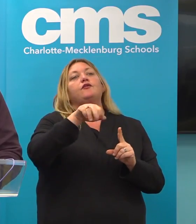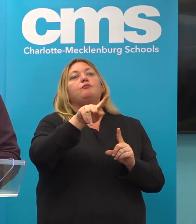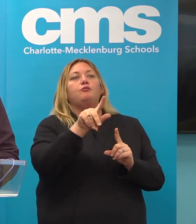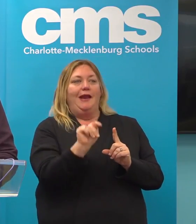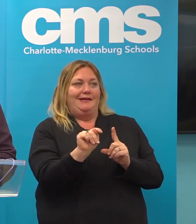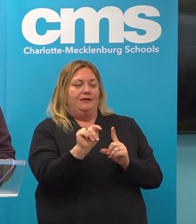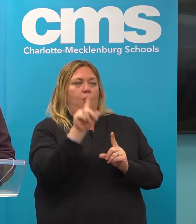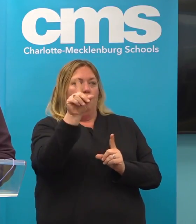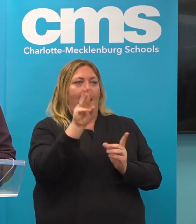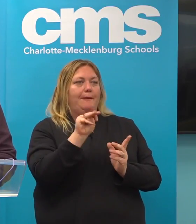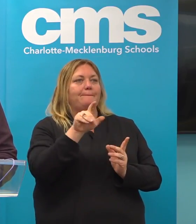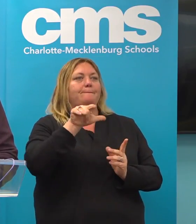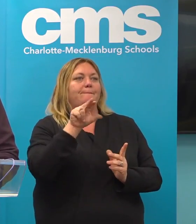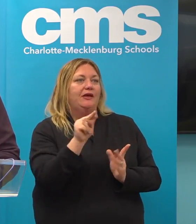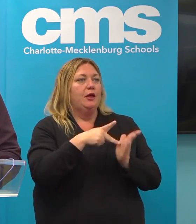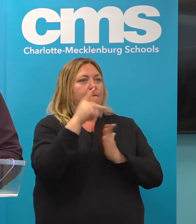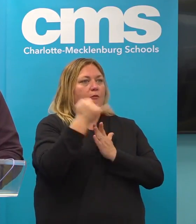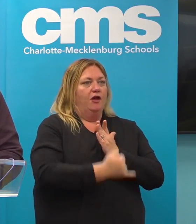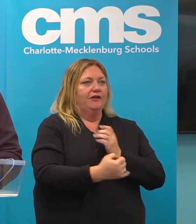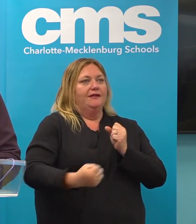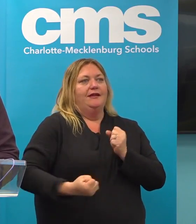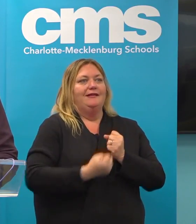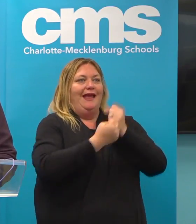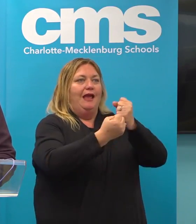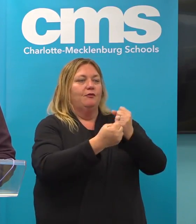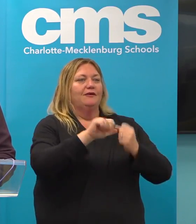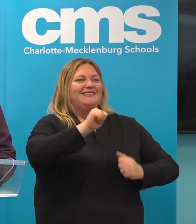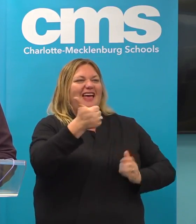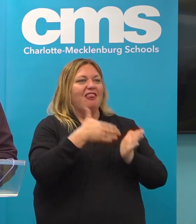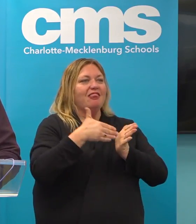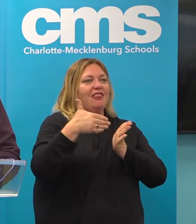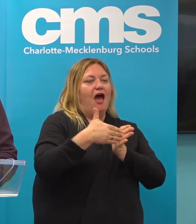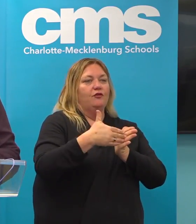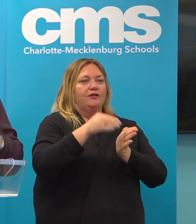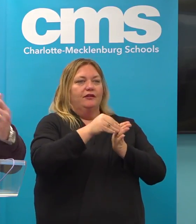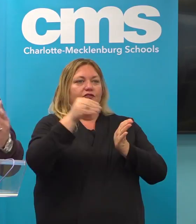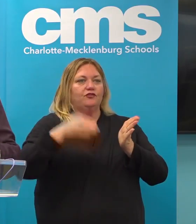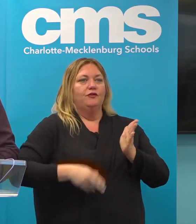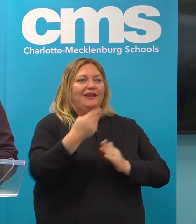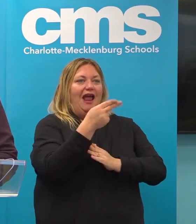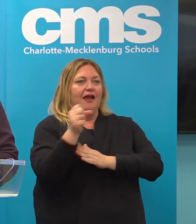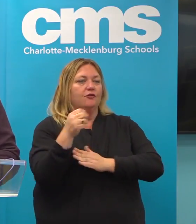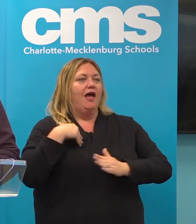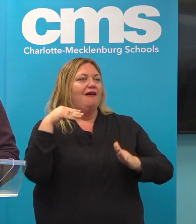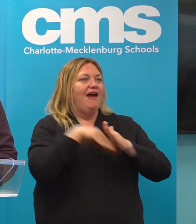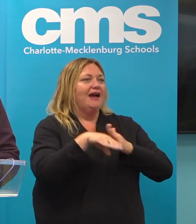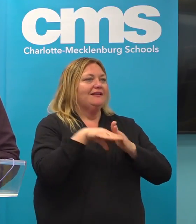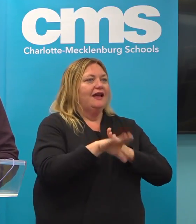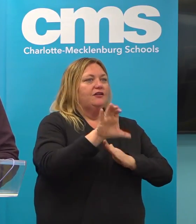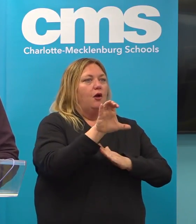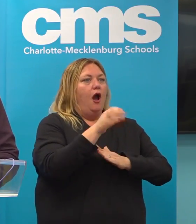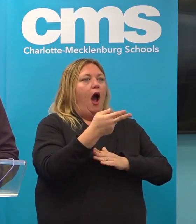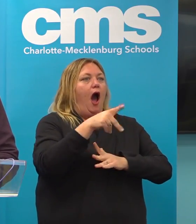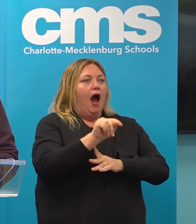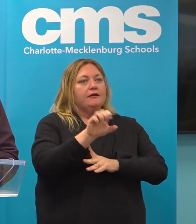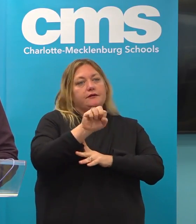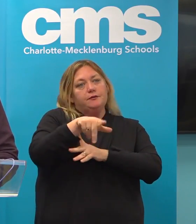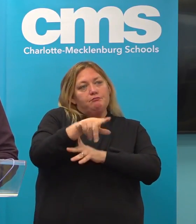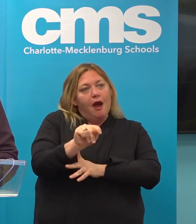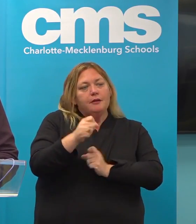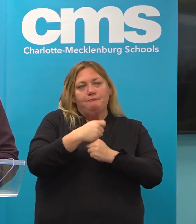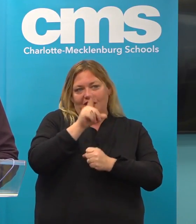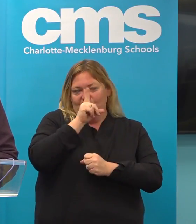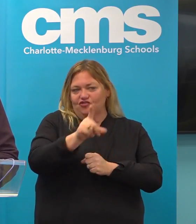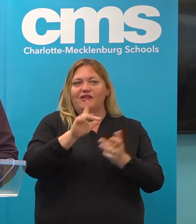1 Million Project has enabled over 10,000 of our high school students to have access to hotspots to ensure that they have